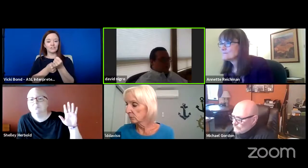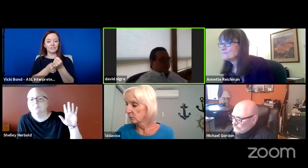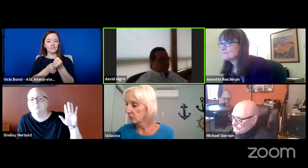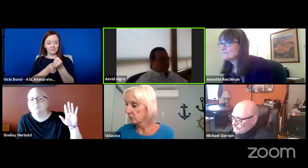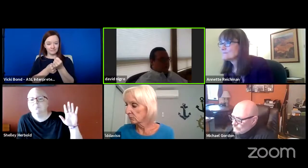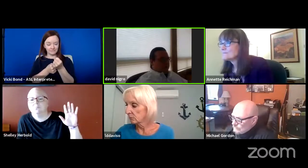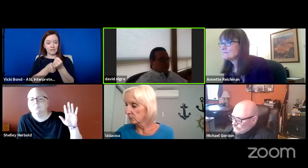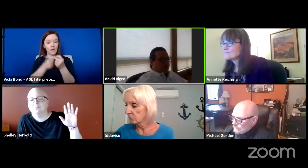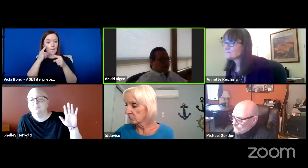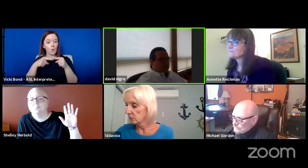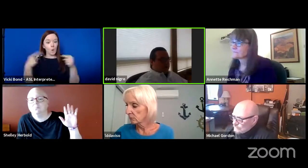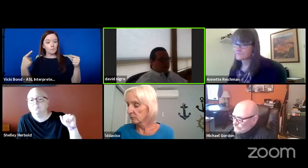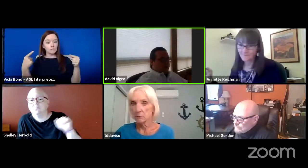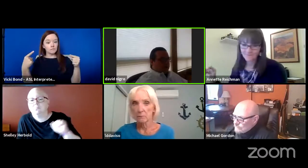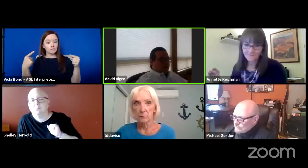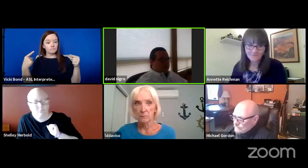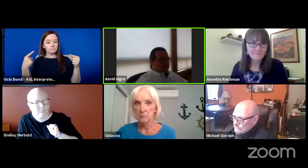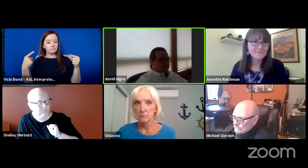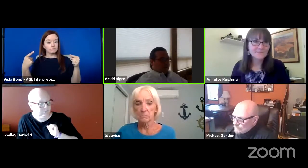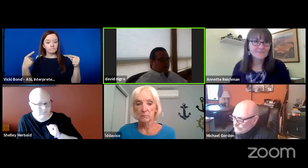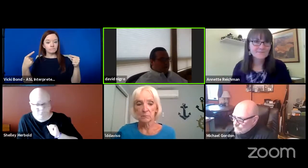All opposed?